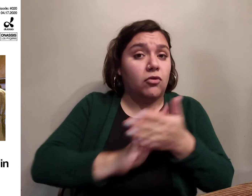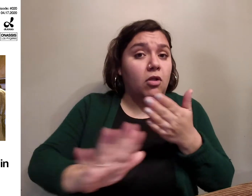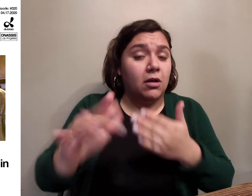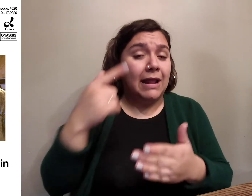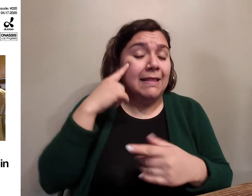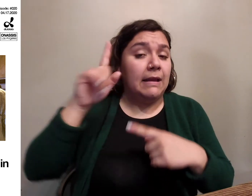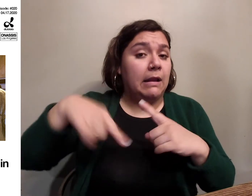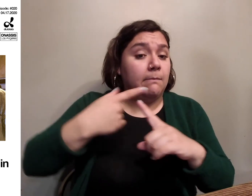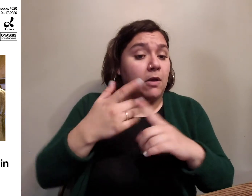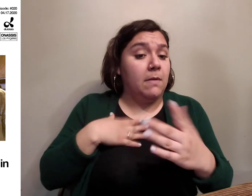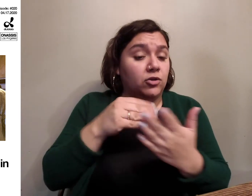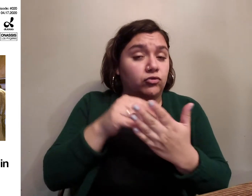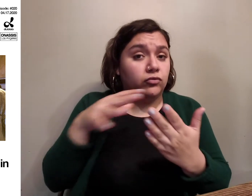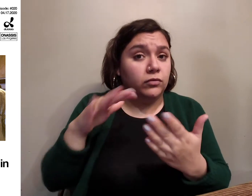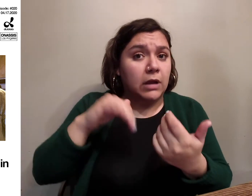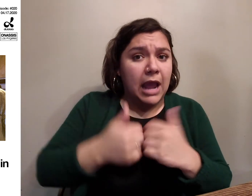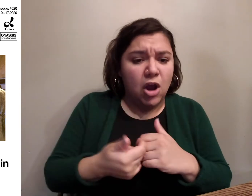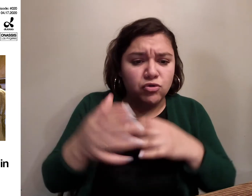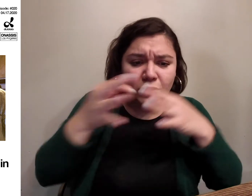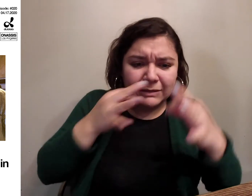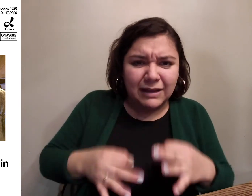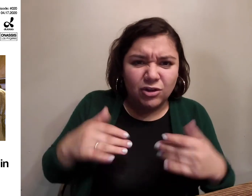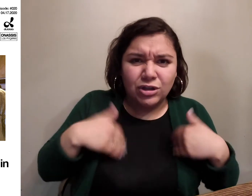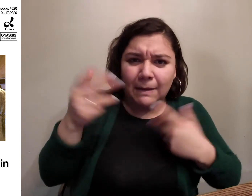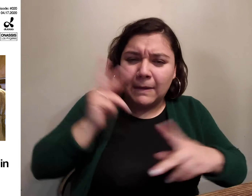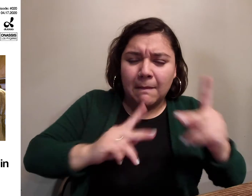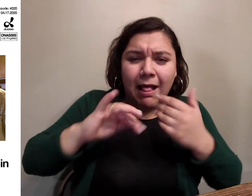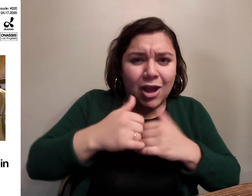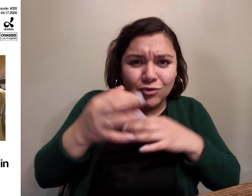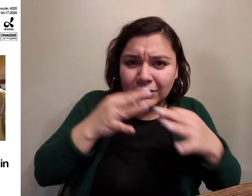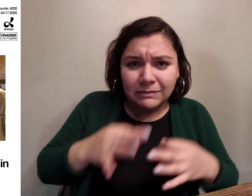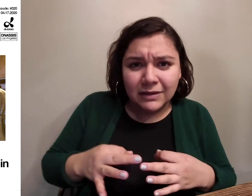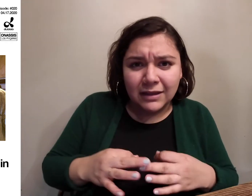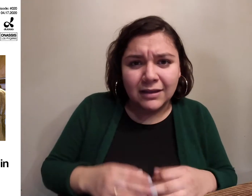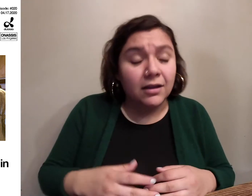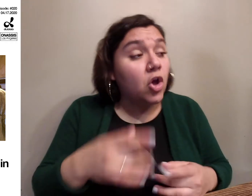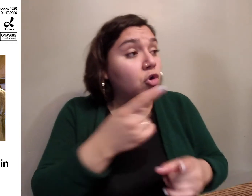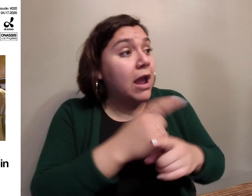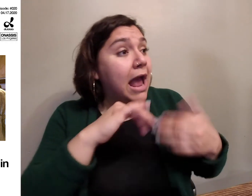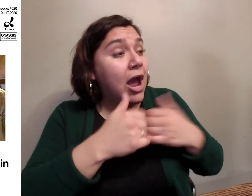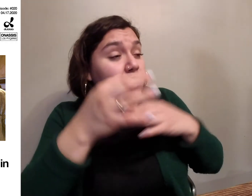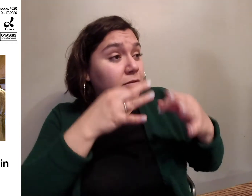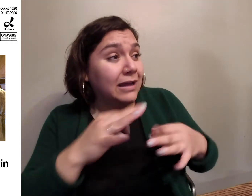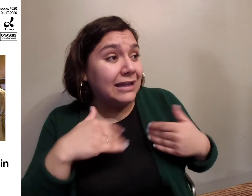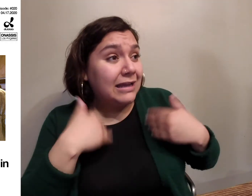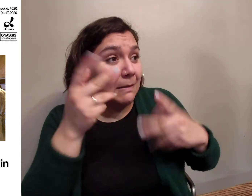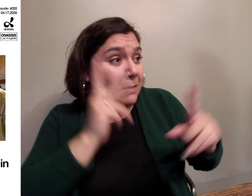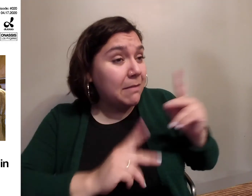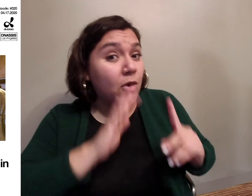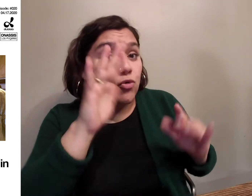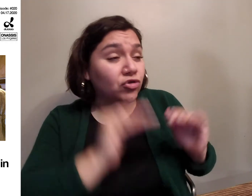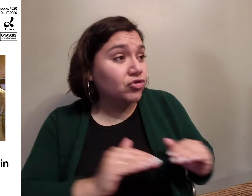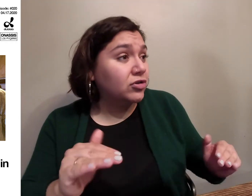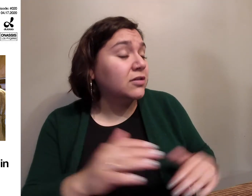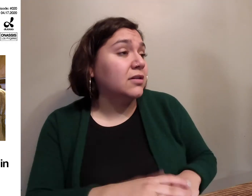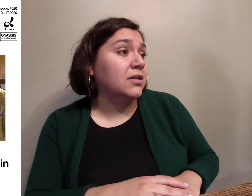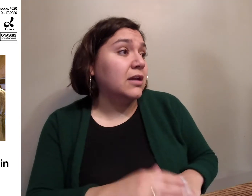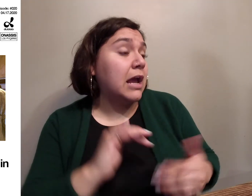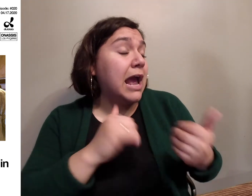you explain this to young people? How do you explain it to young people? How do you explain it to your children? How?